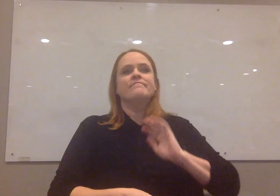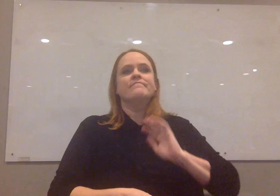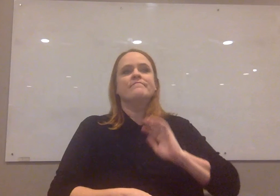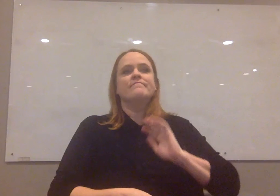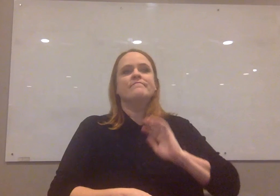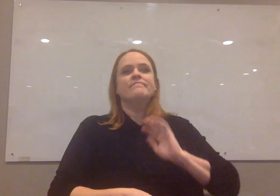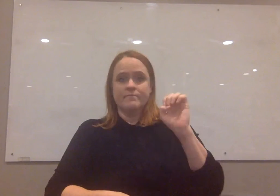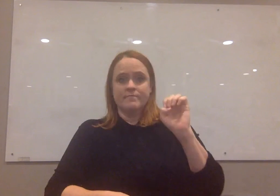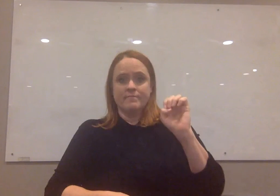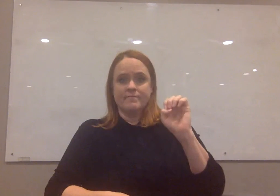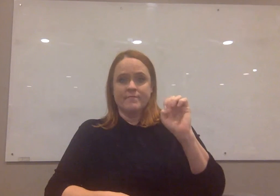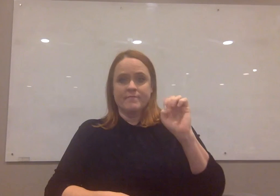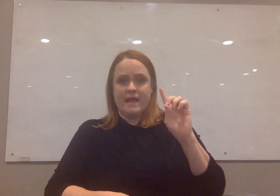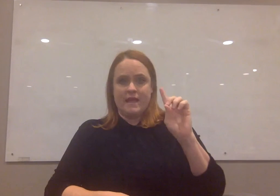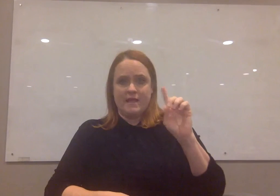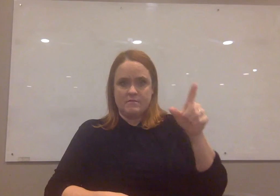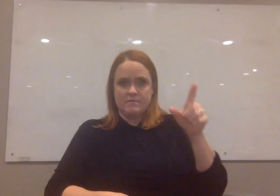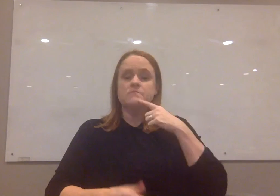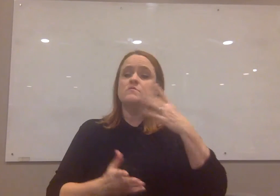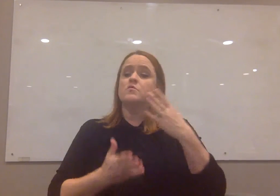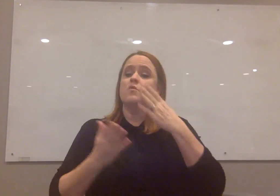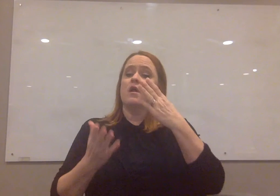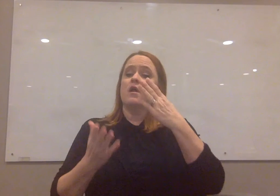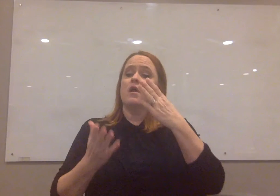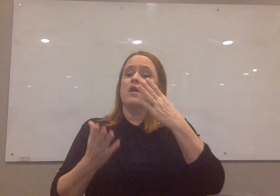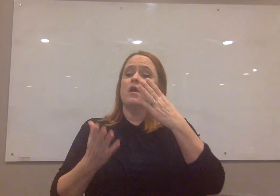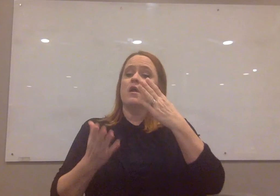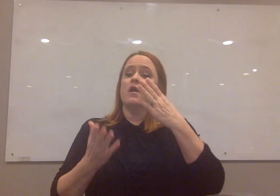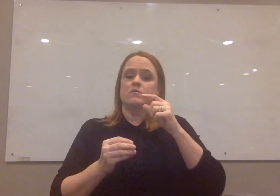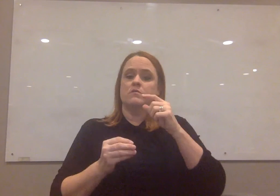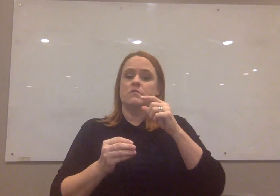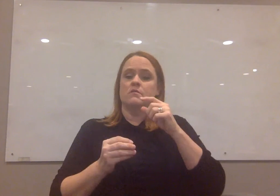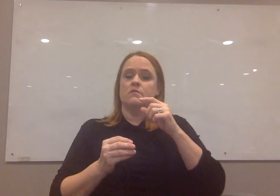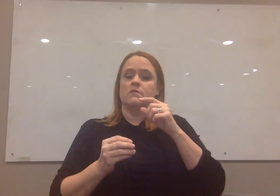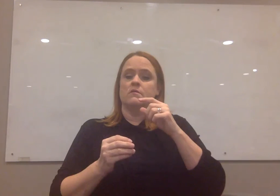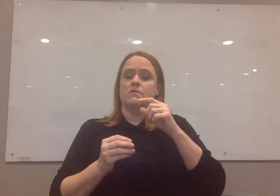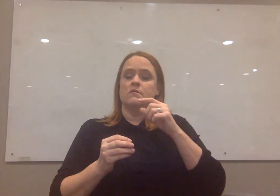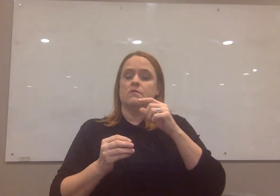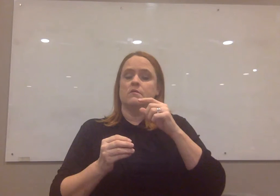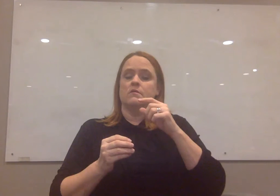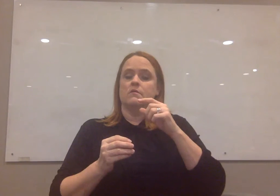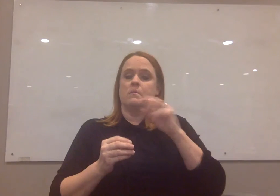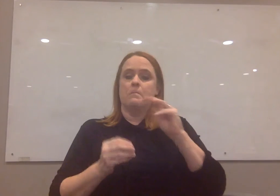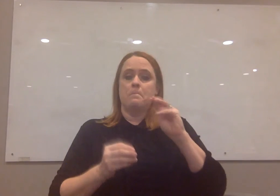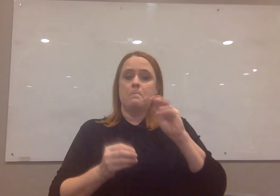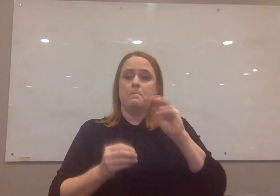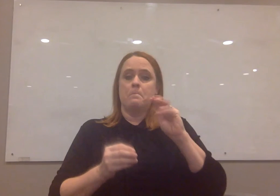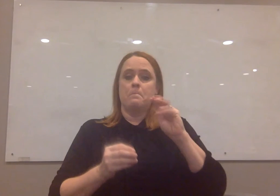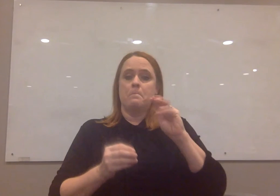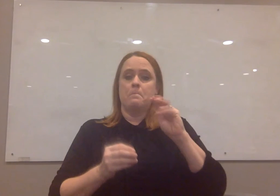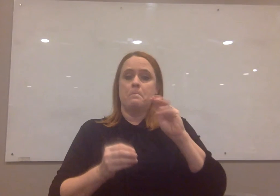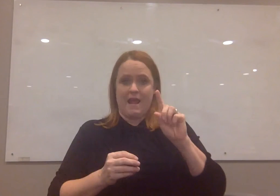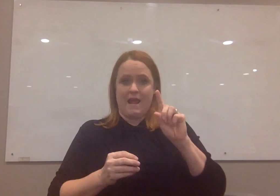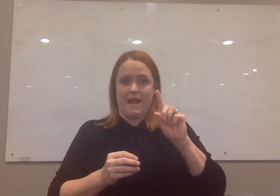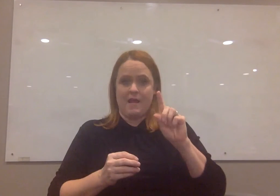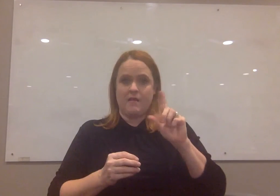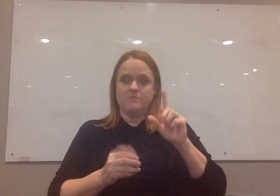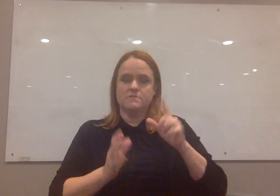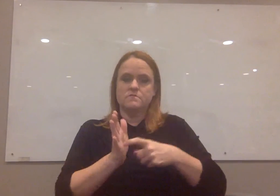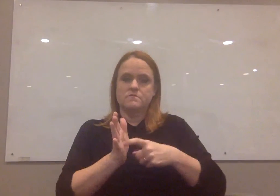monads basically require you to be sequential. You do A, then you do B, then you do C. But there are certain